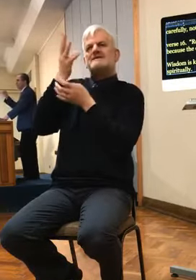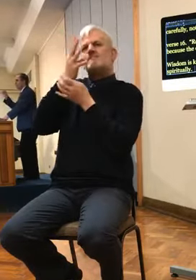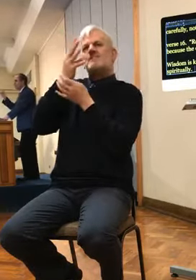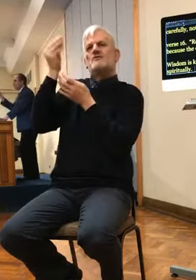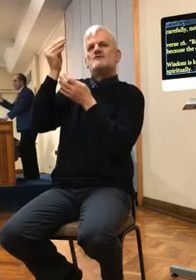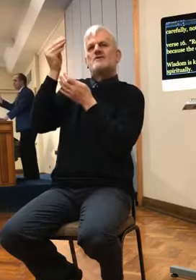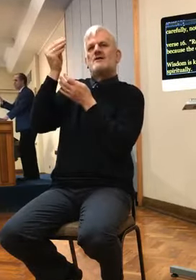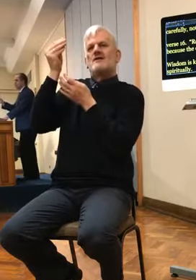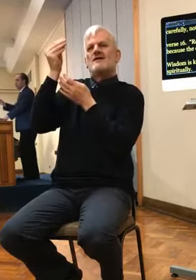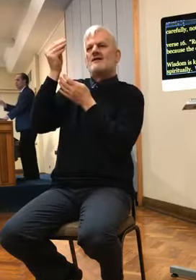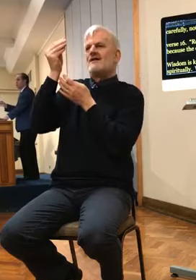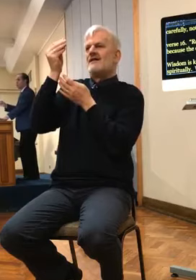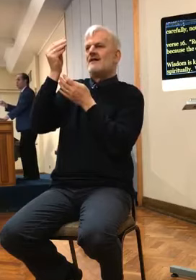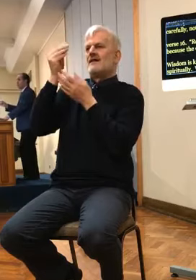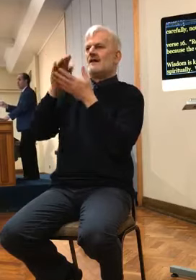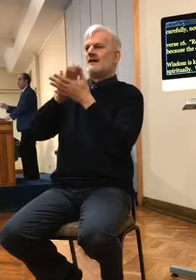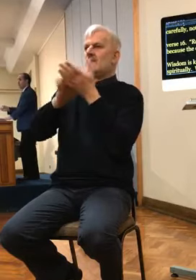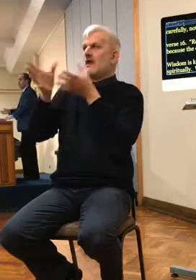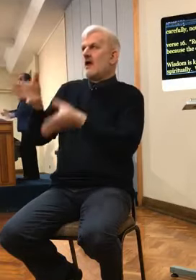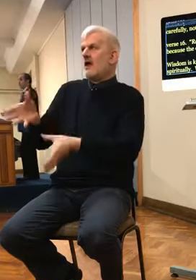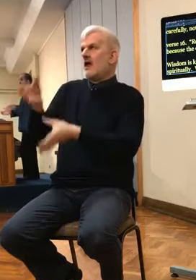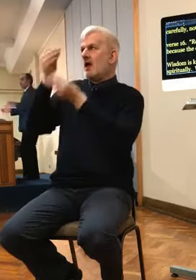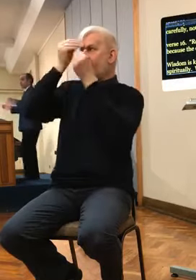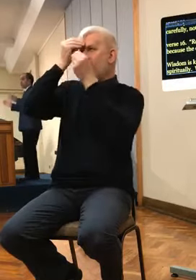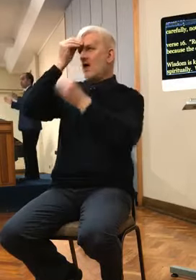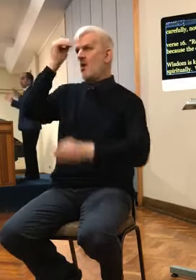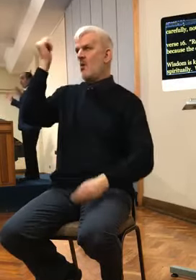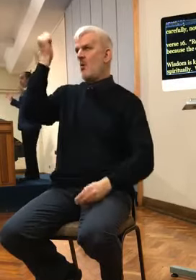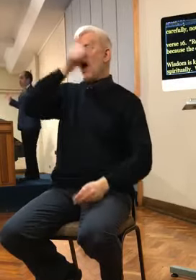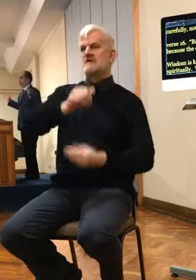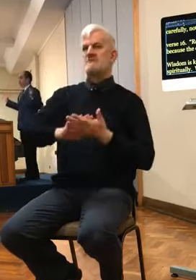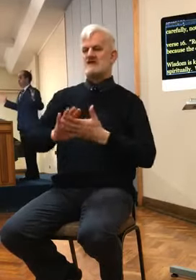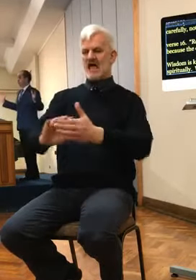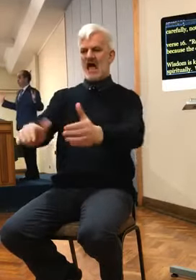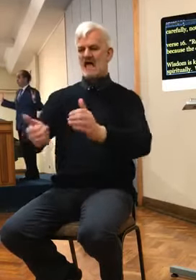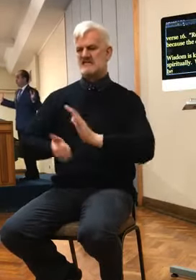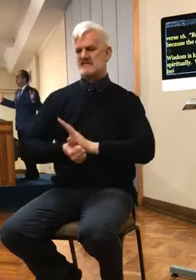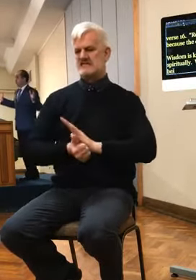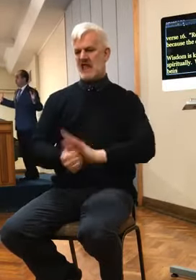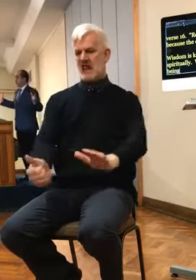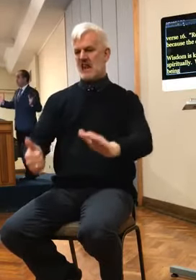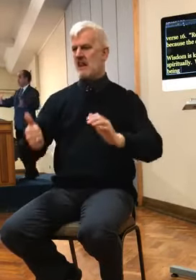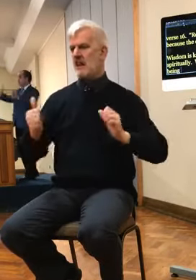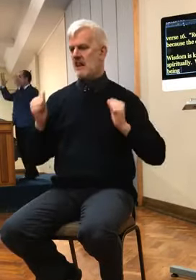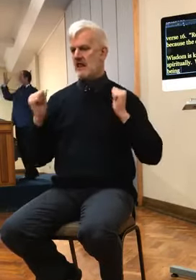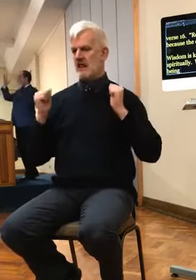being ingenious or even having a string